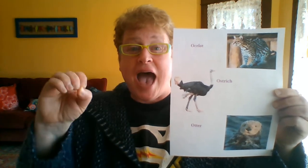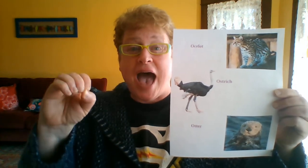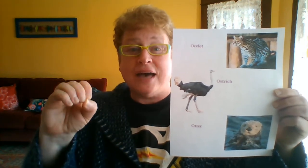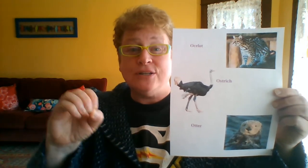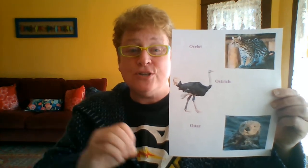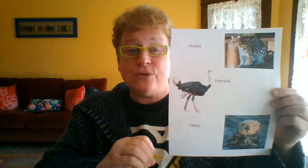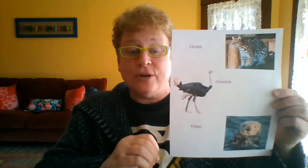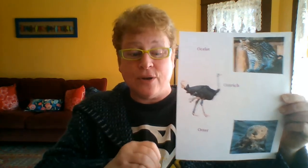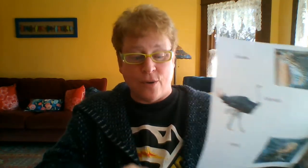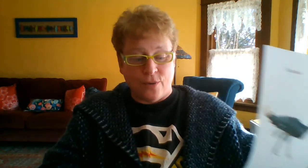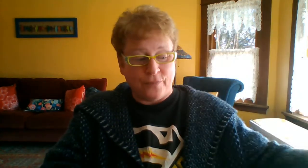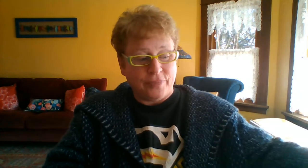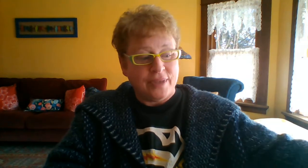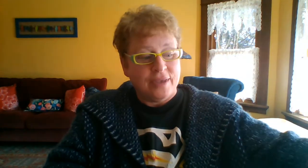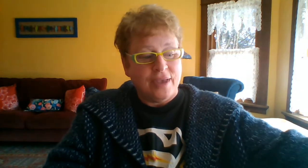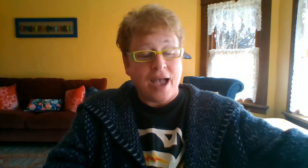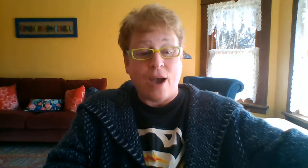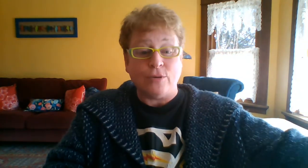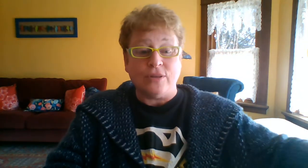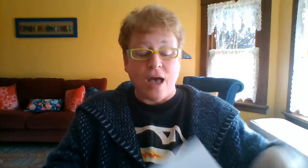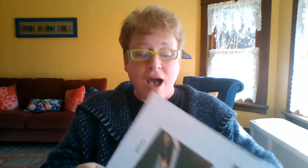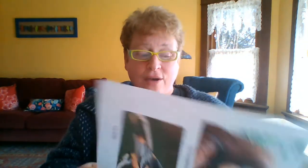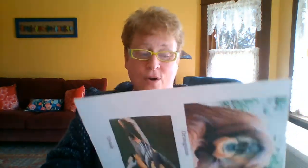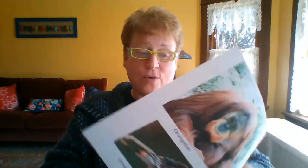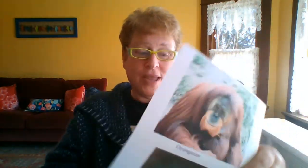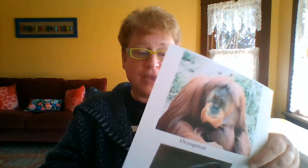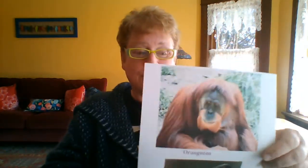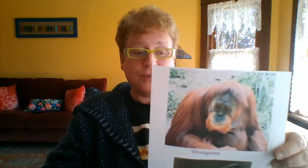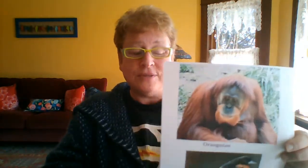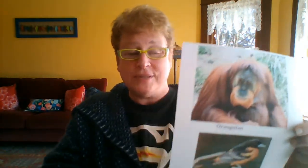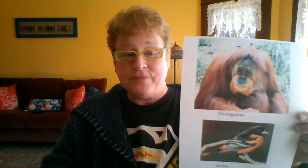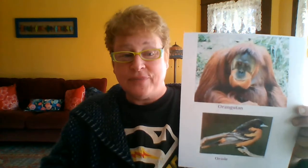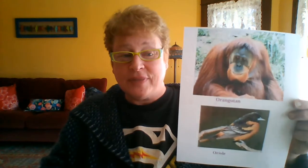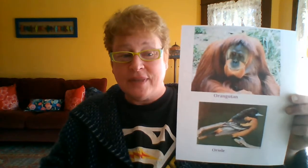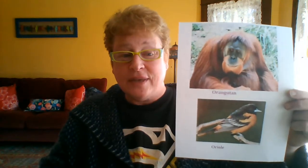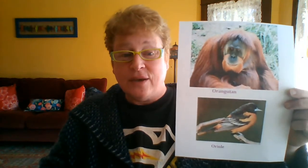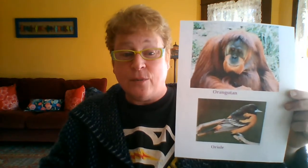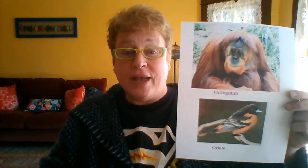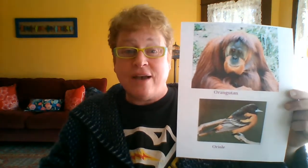ah, short O. Our long O animals, we have an